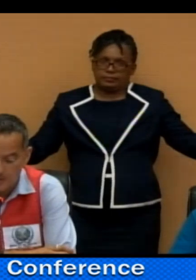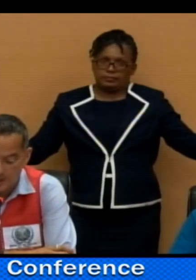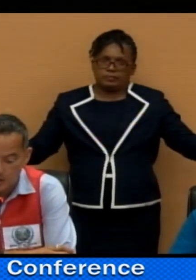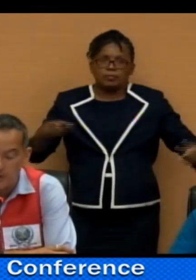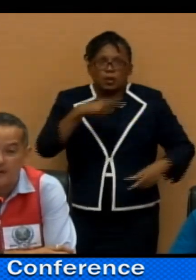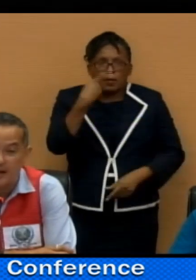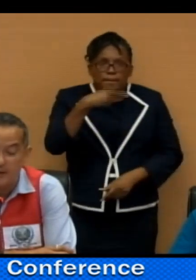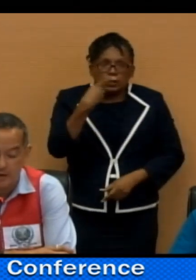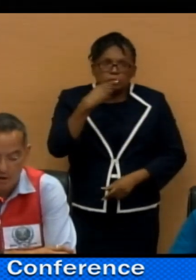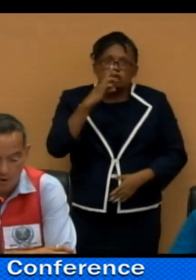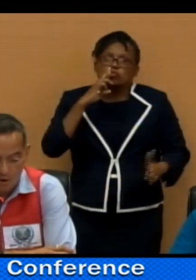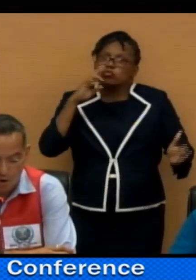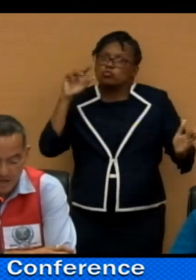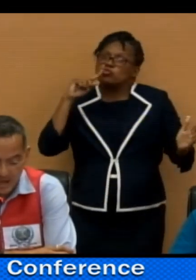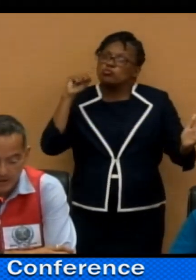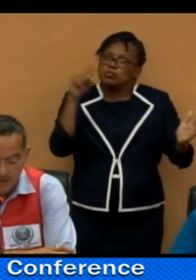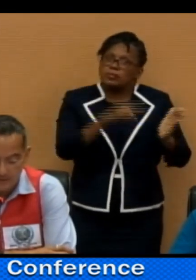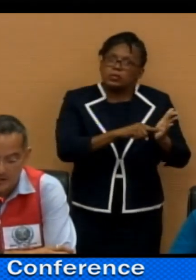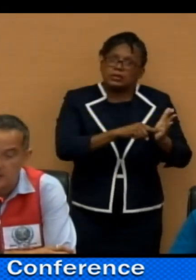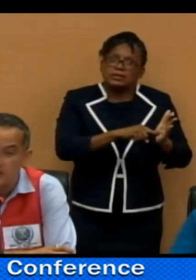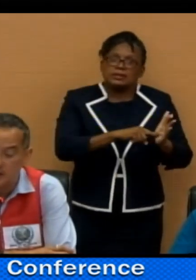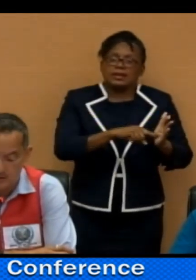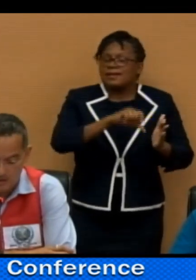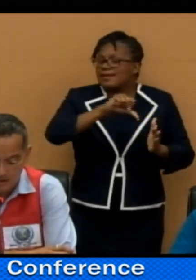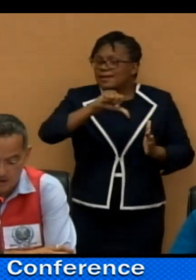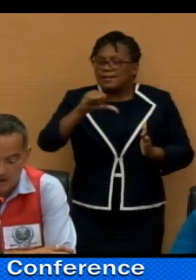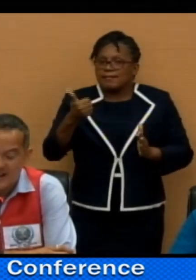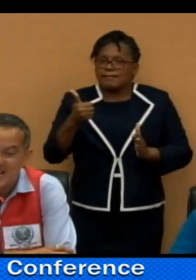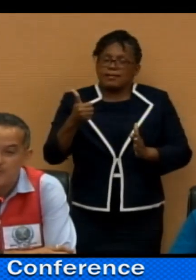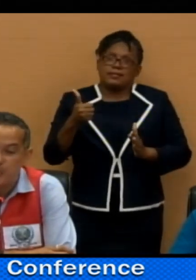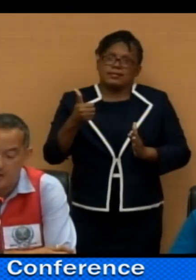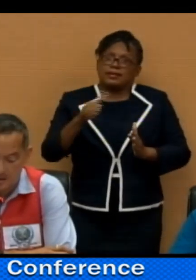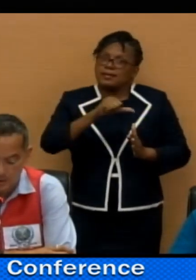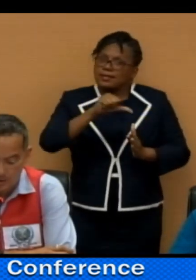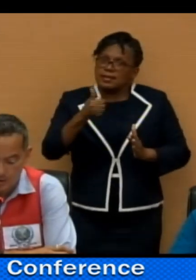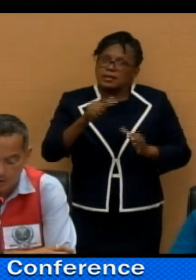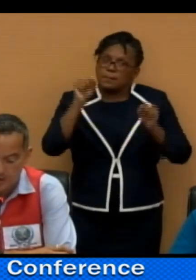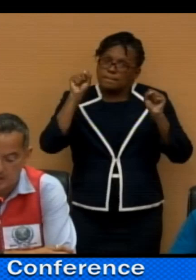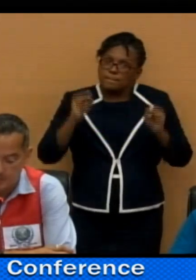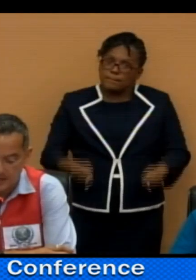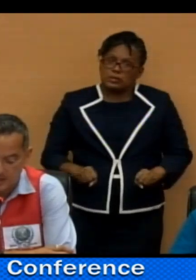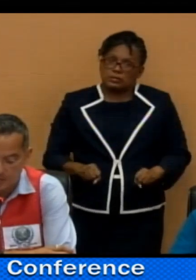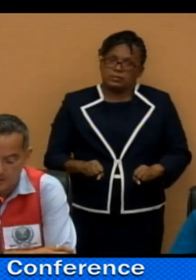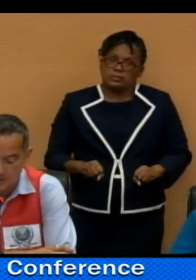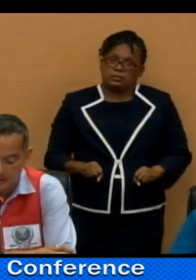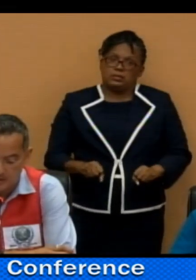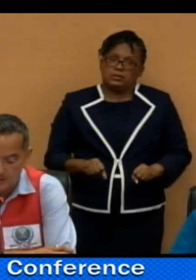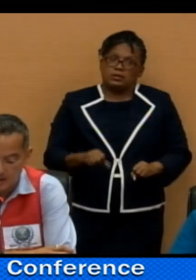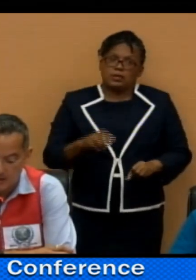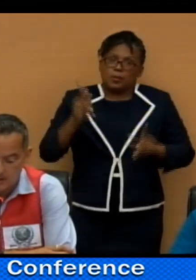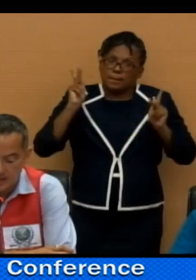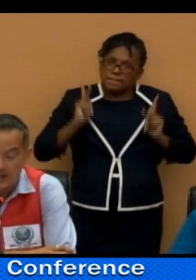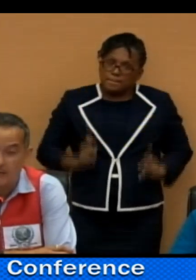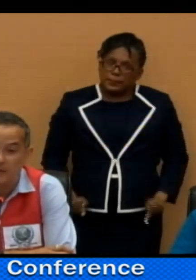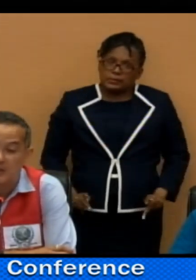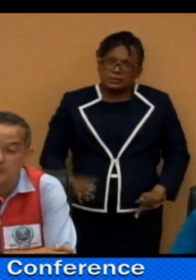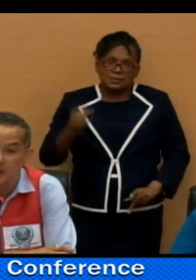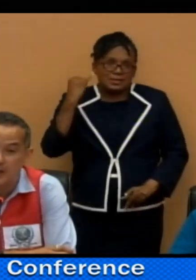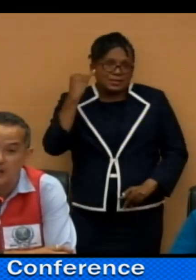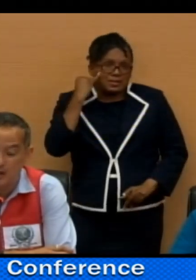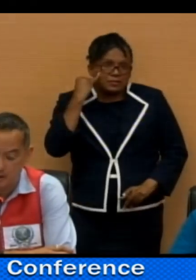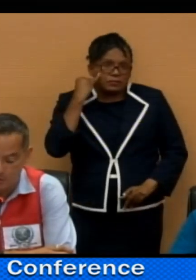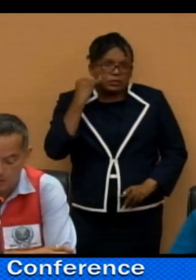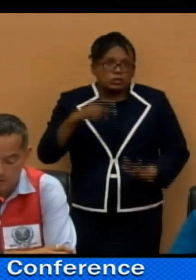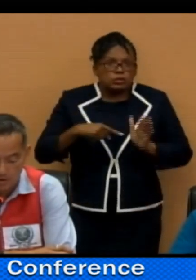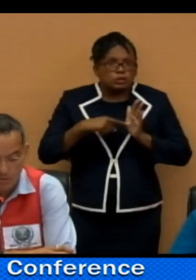inform the Ministry of Health or nearest health facility of any possible or suspected persons